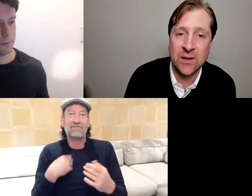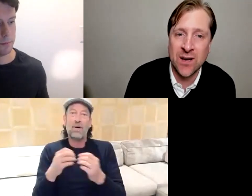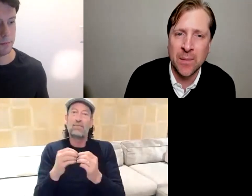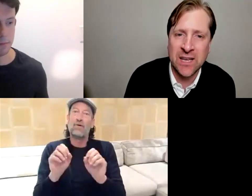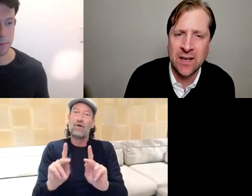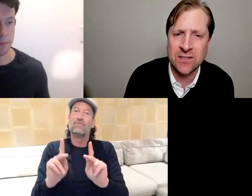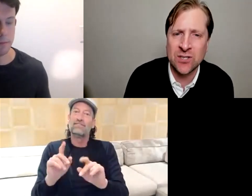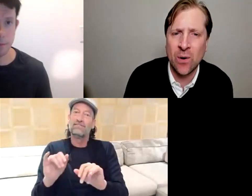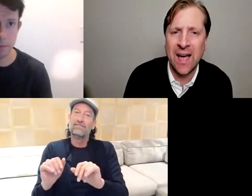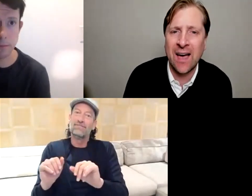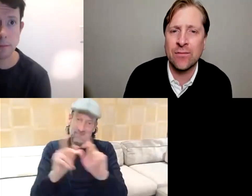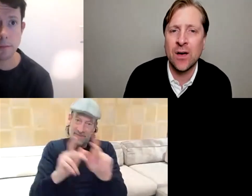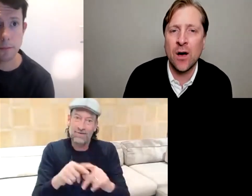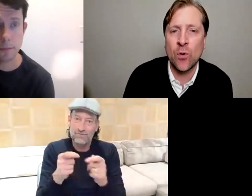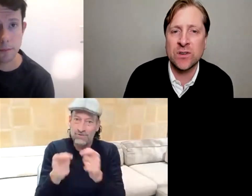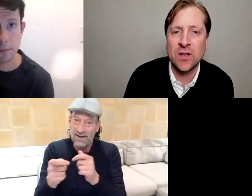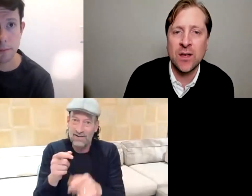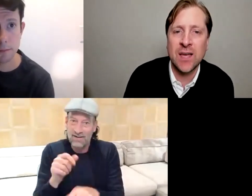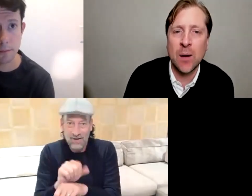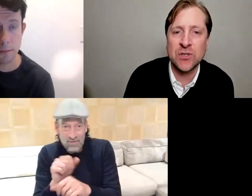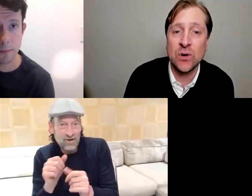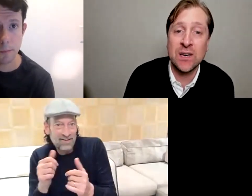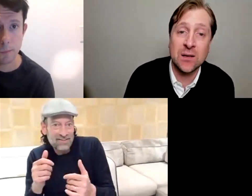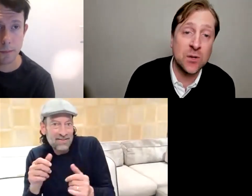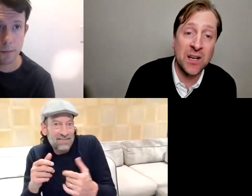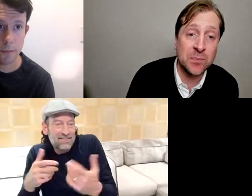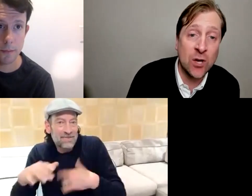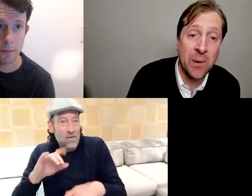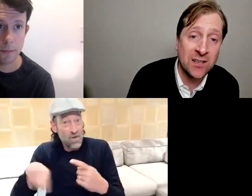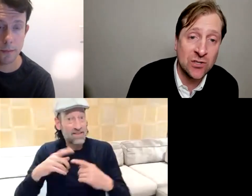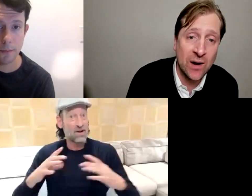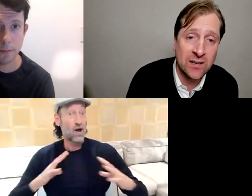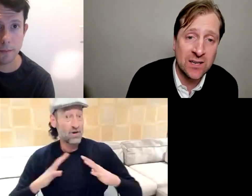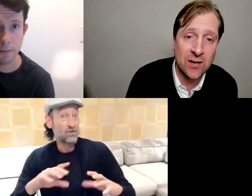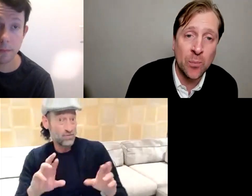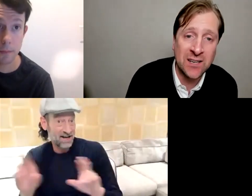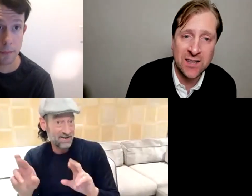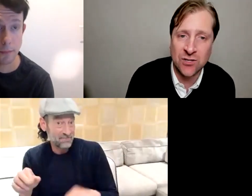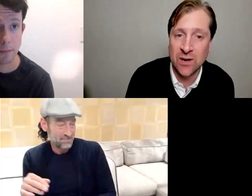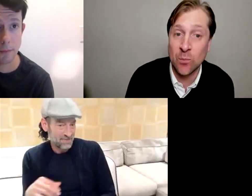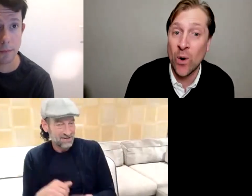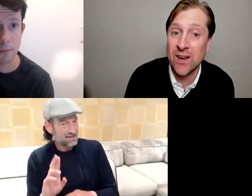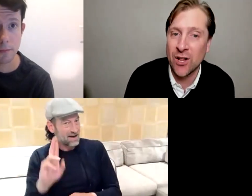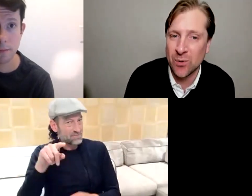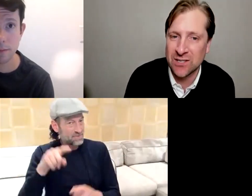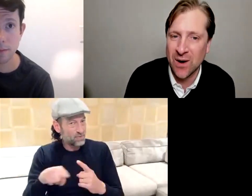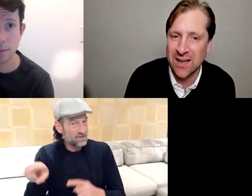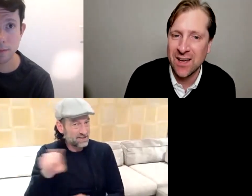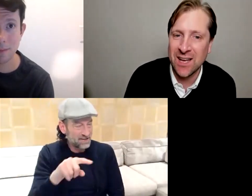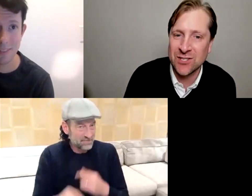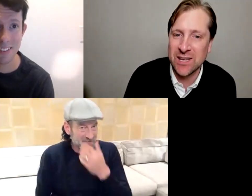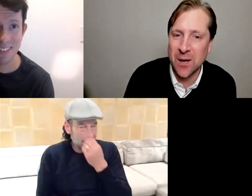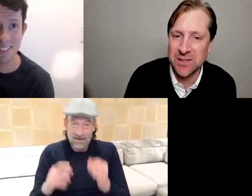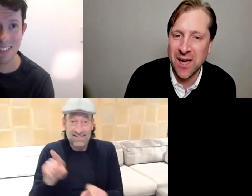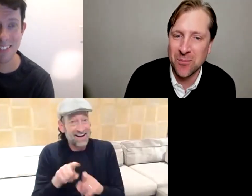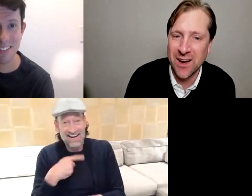now as a nominee. And so I have, of course, the opportunity to possibly go back to directing and go back to that dream when Hollywood is ready.